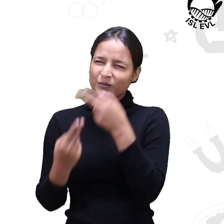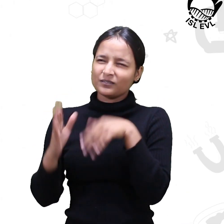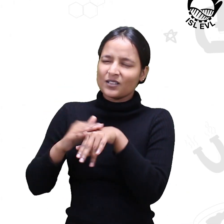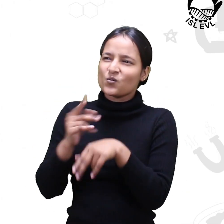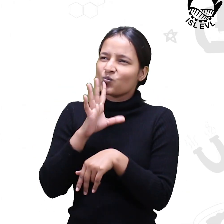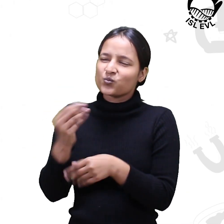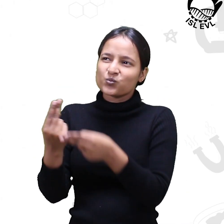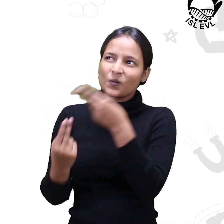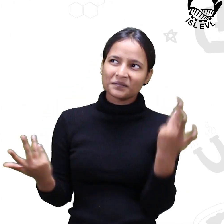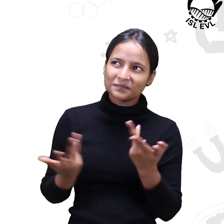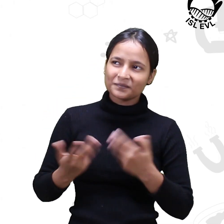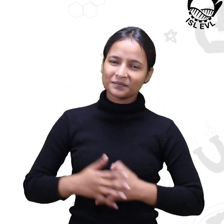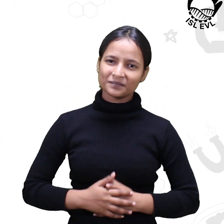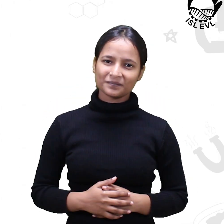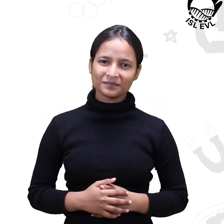means to be a scientist?